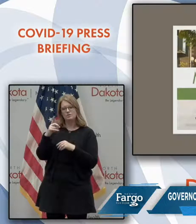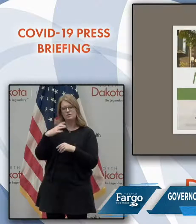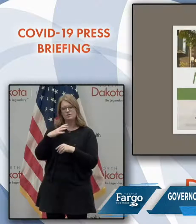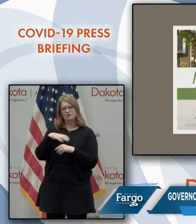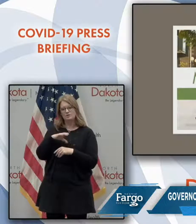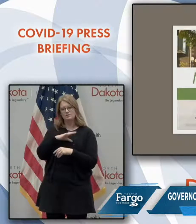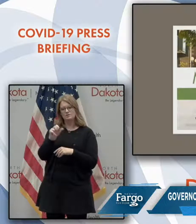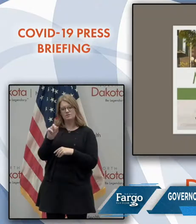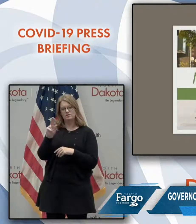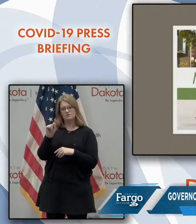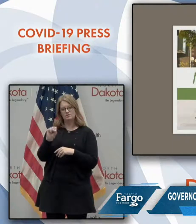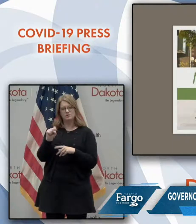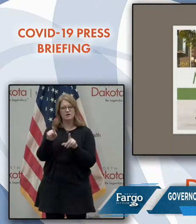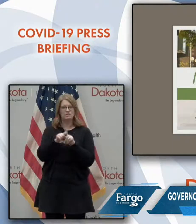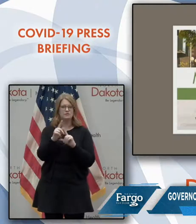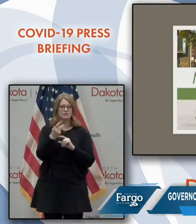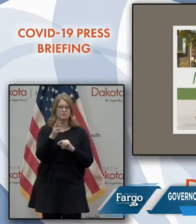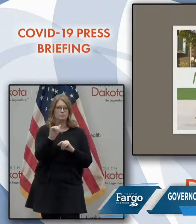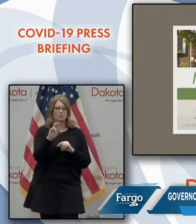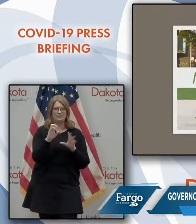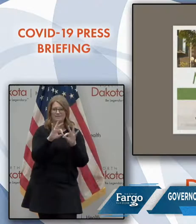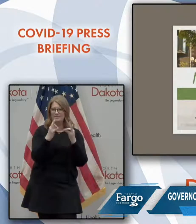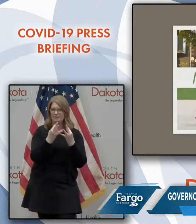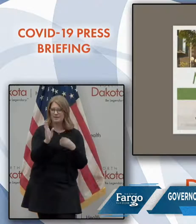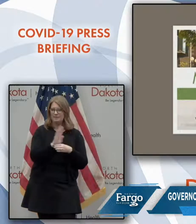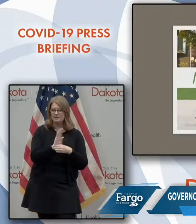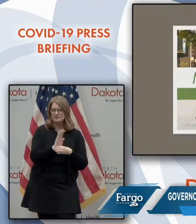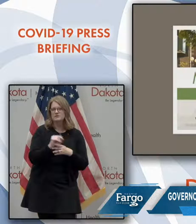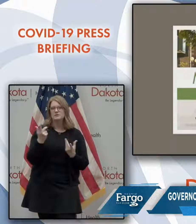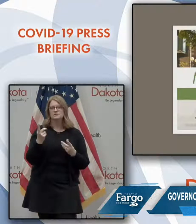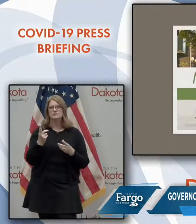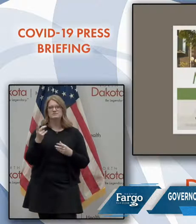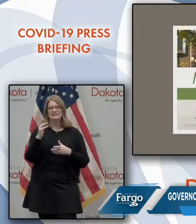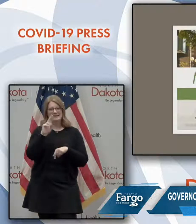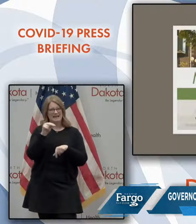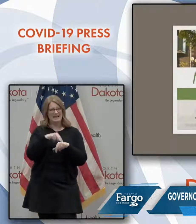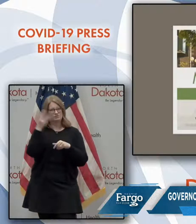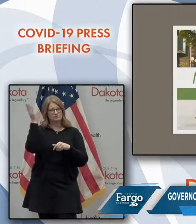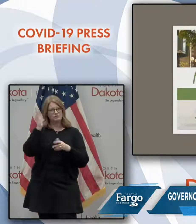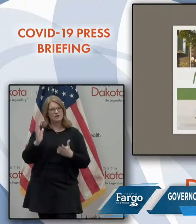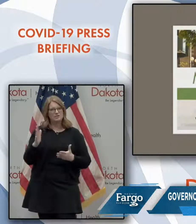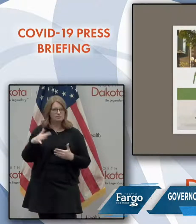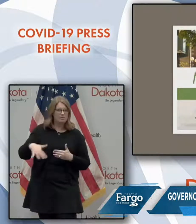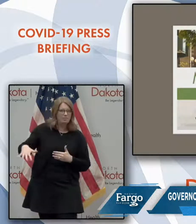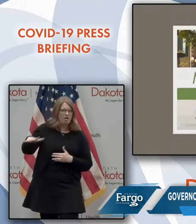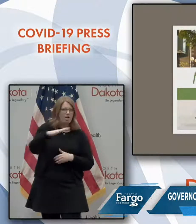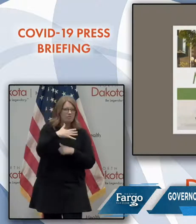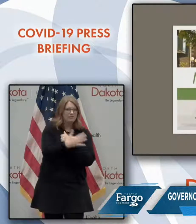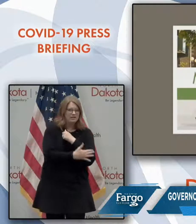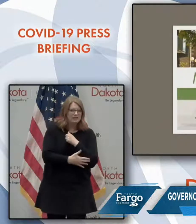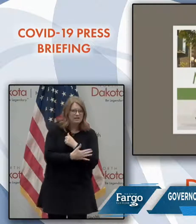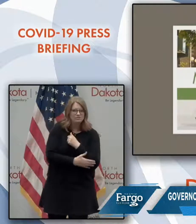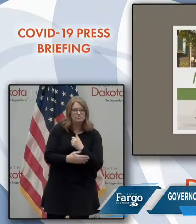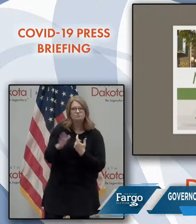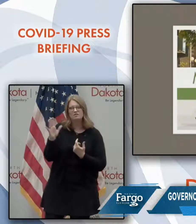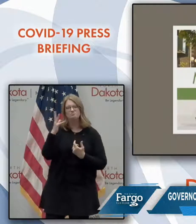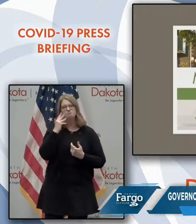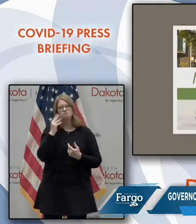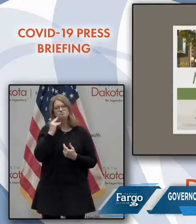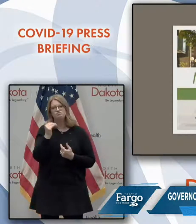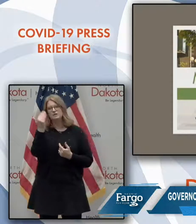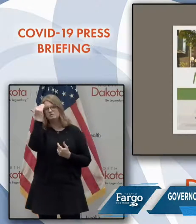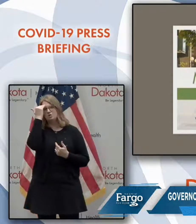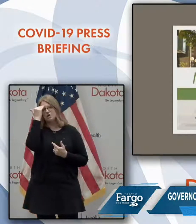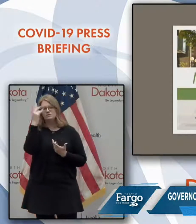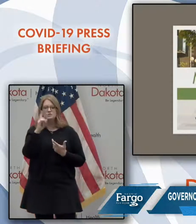Arts, and the Prairie Family Business. We'll have keynoters from national speakers from around the country who will bring experience and knowledge to continue